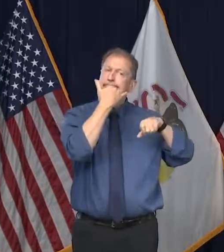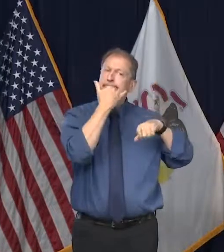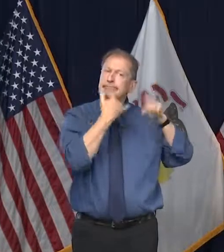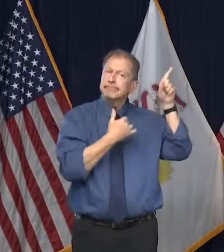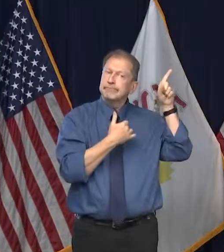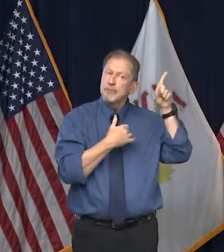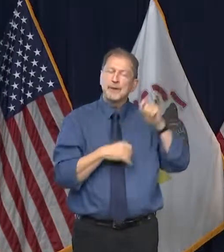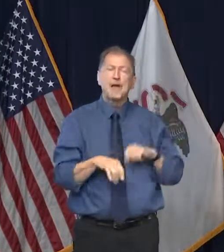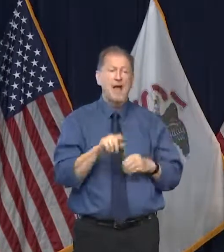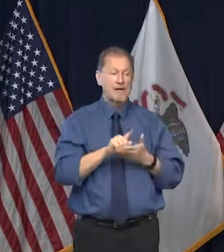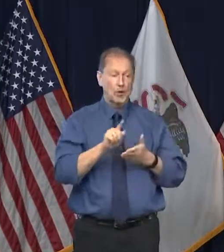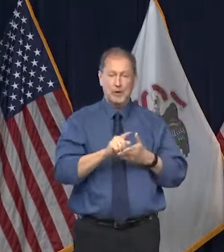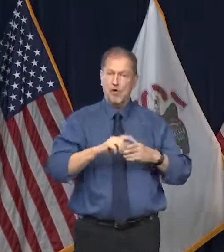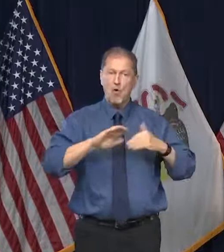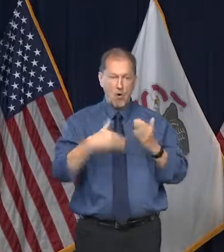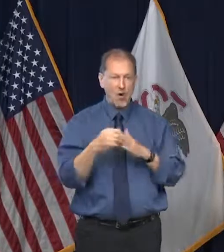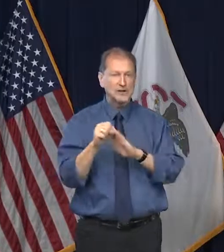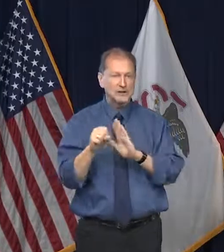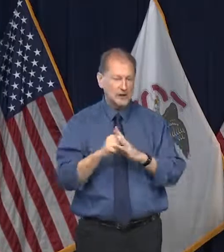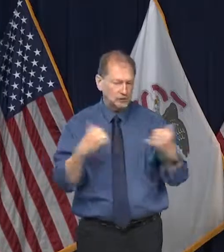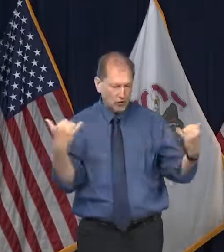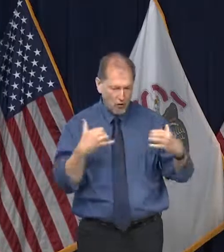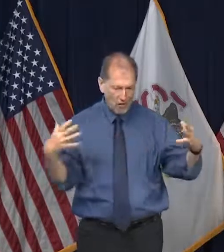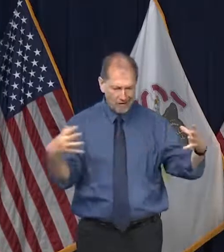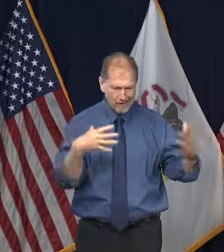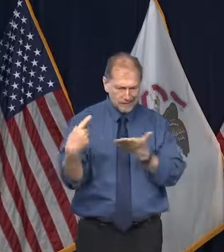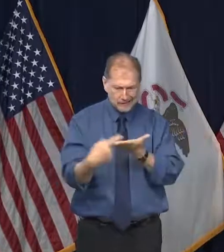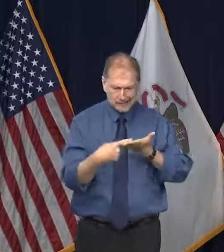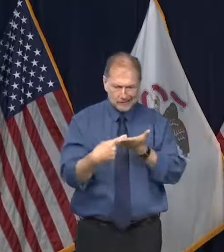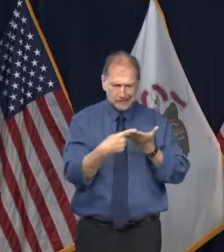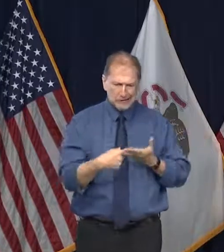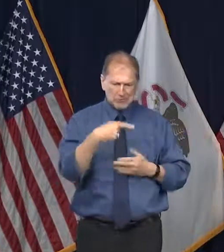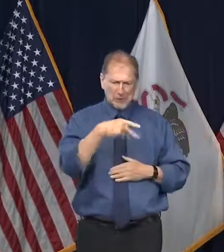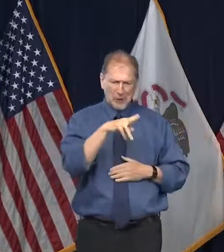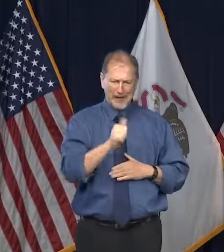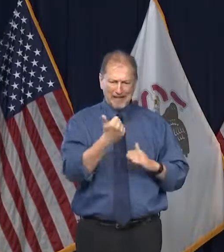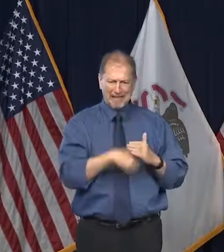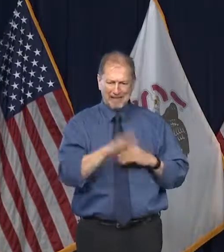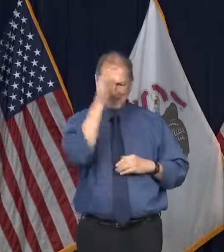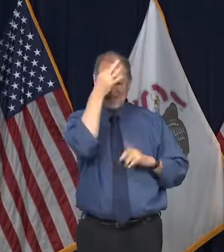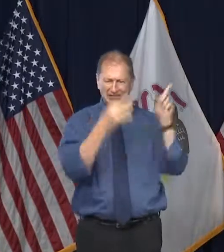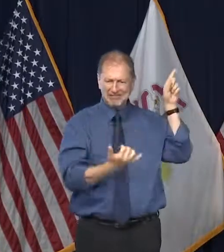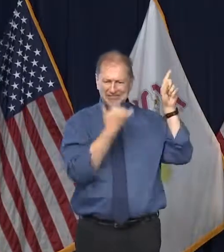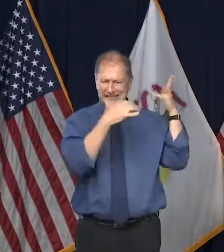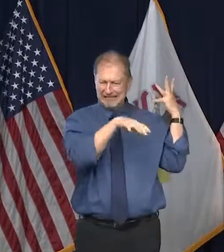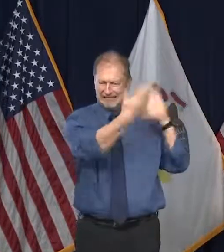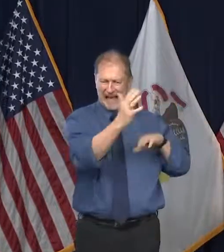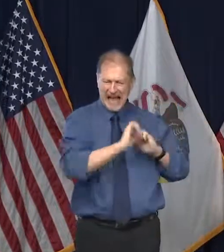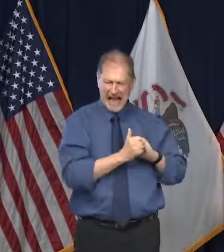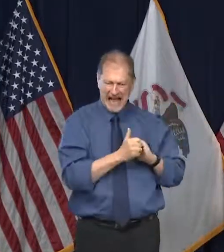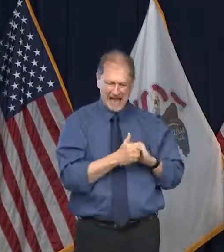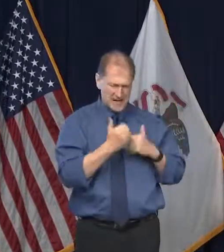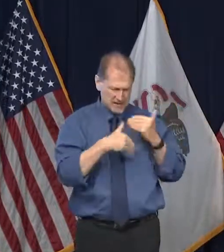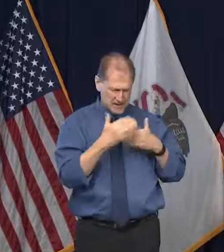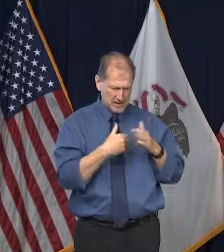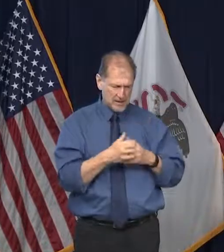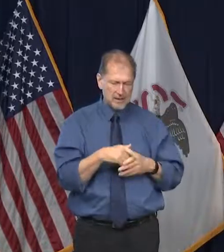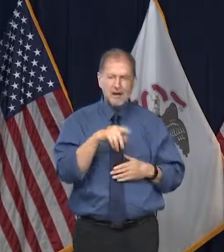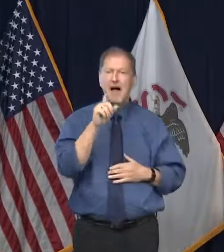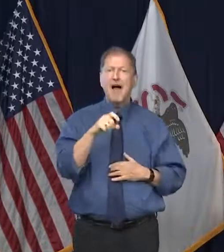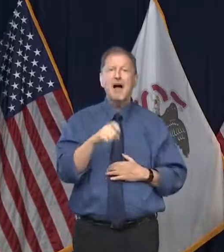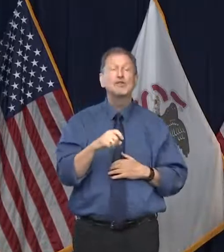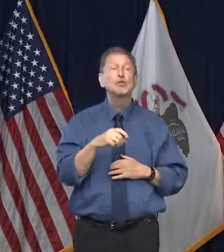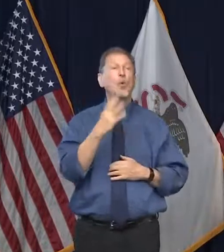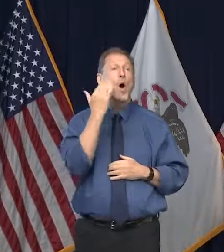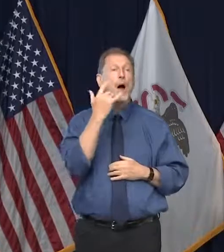calls among all the states to discuss how they're going to manage dealing, the FBI is involved